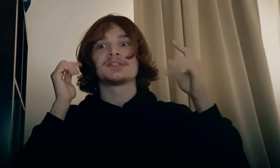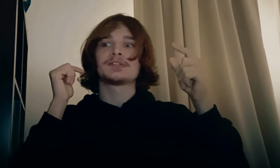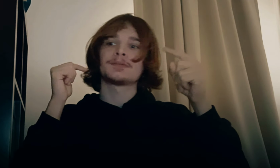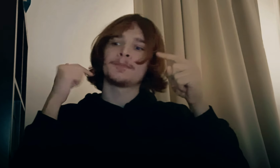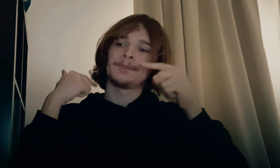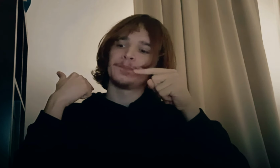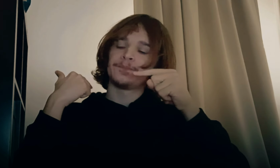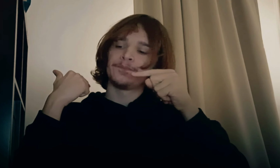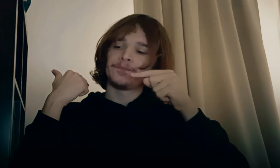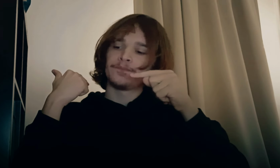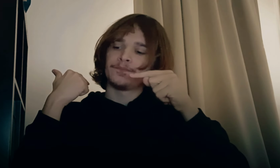means